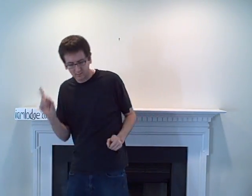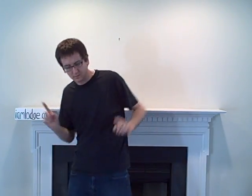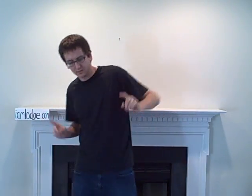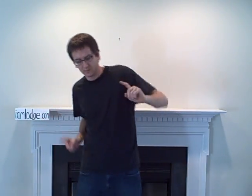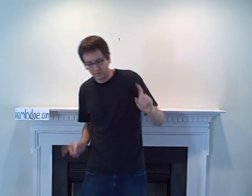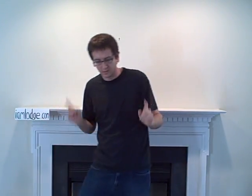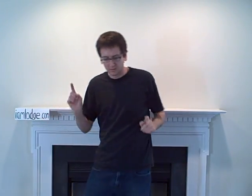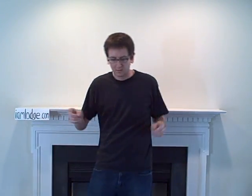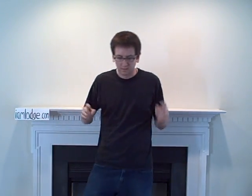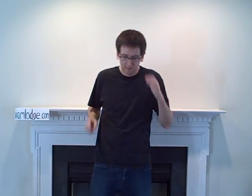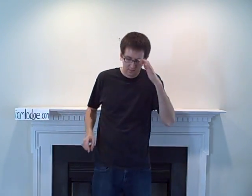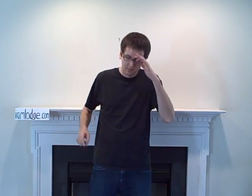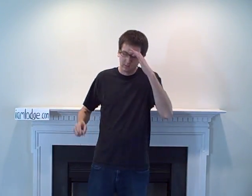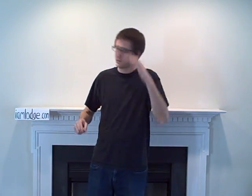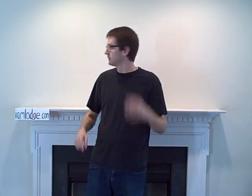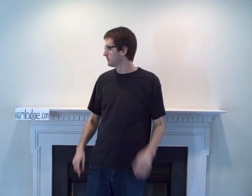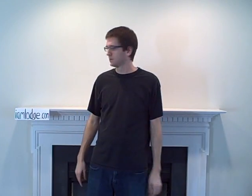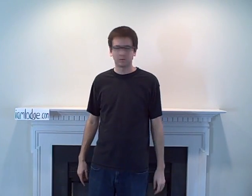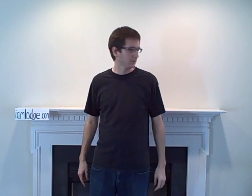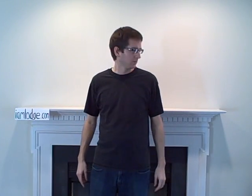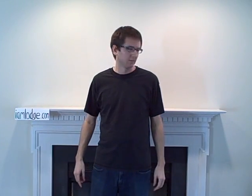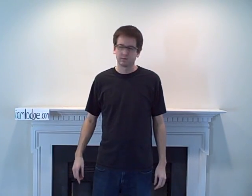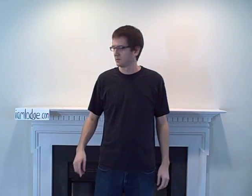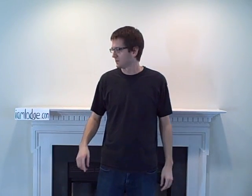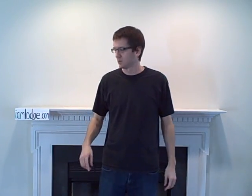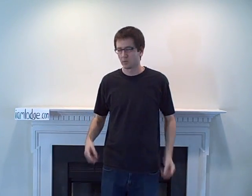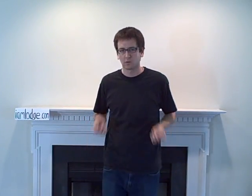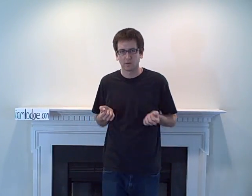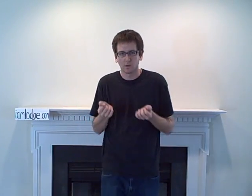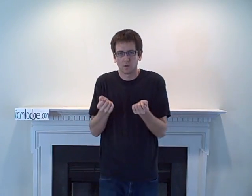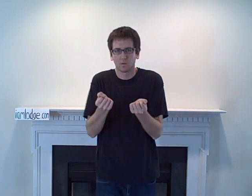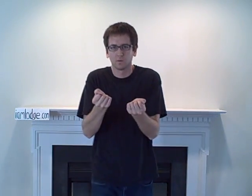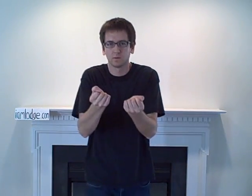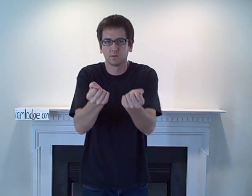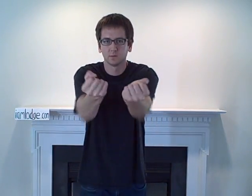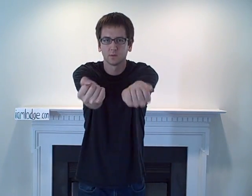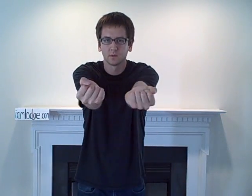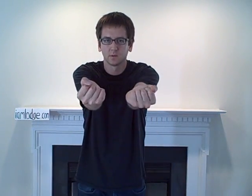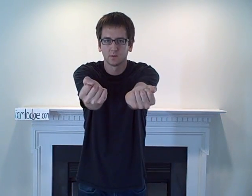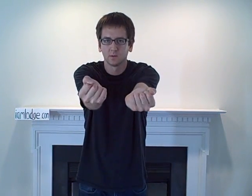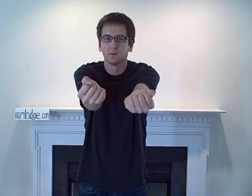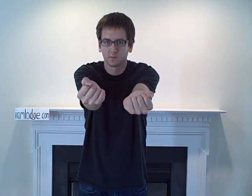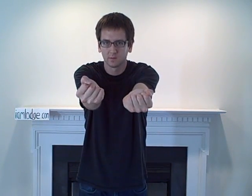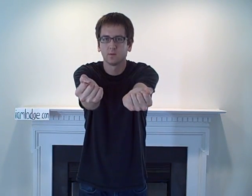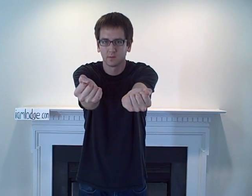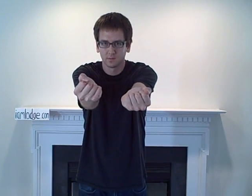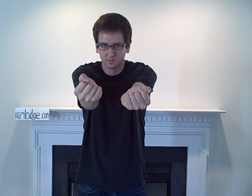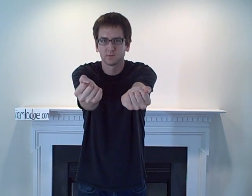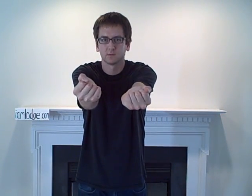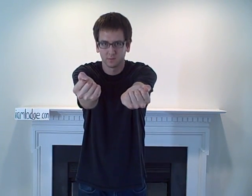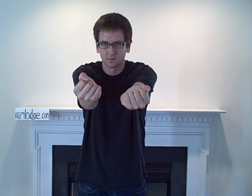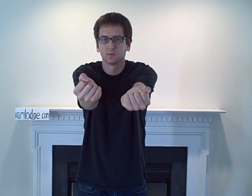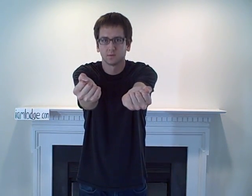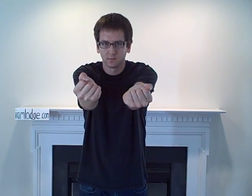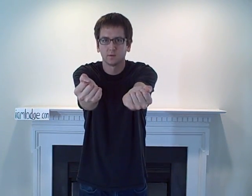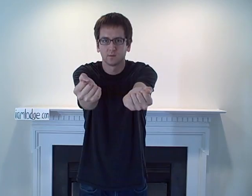na. Na na na na na na. Now, Mr. Ducleola springs, the ribosomes that make the